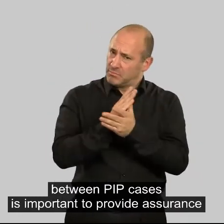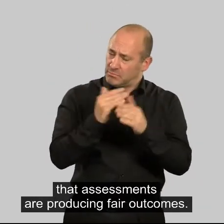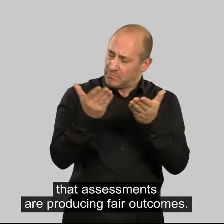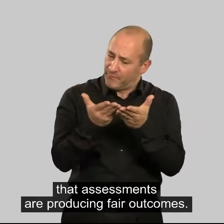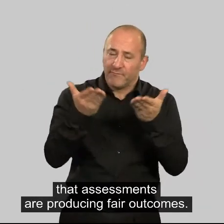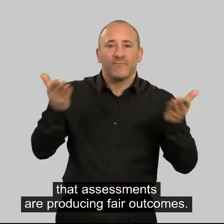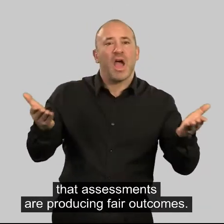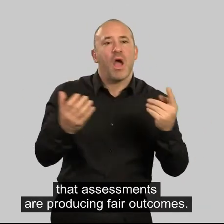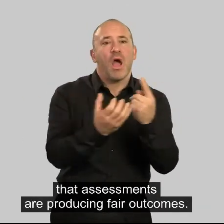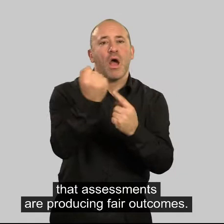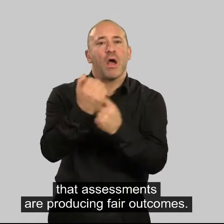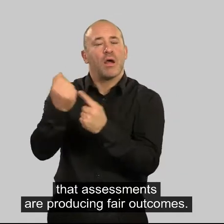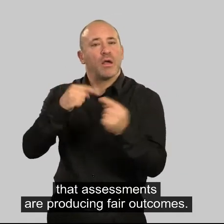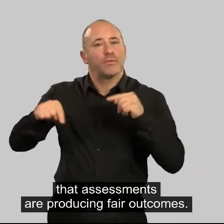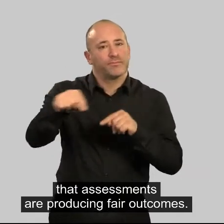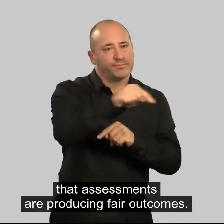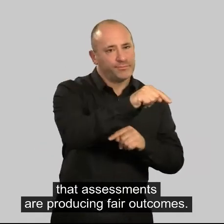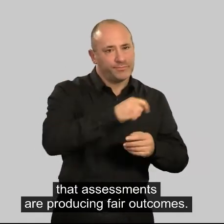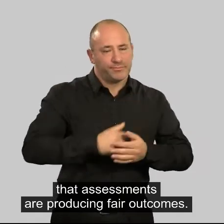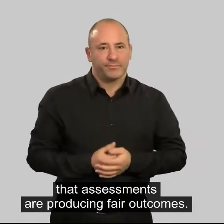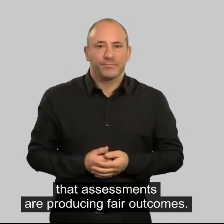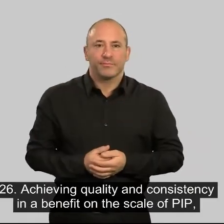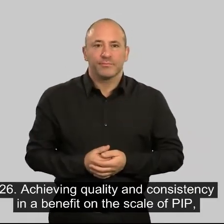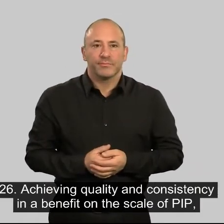fair outcomes.